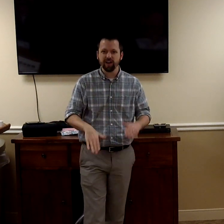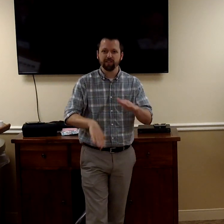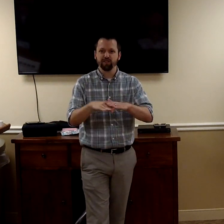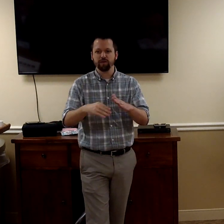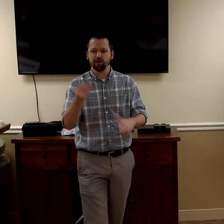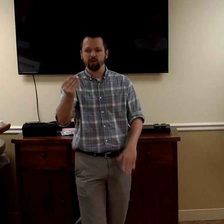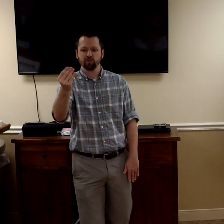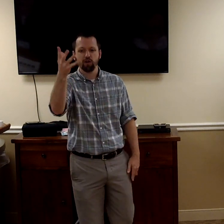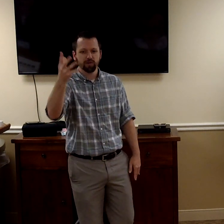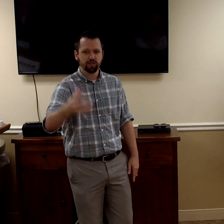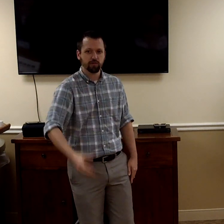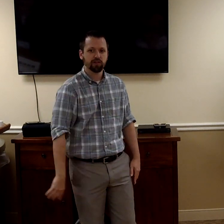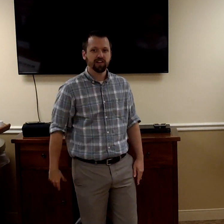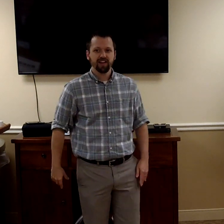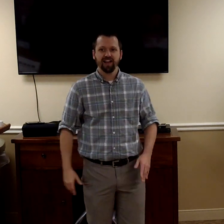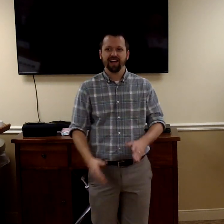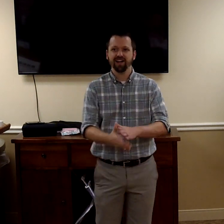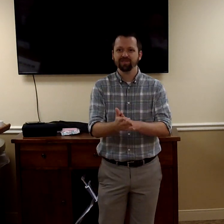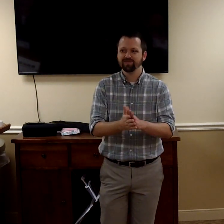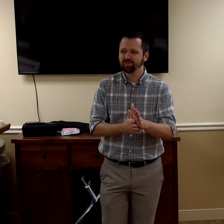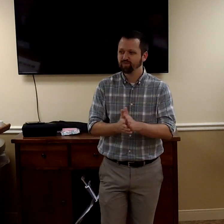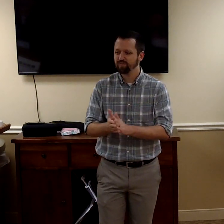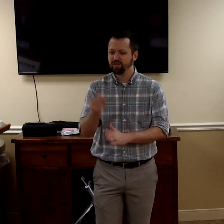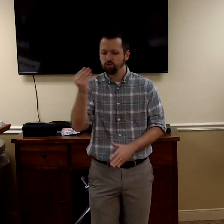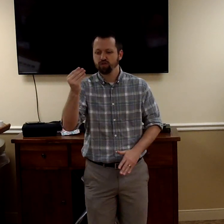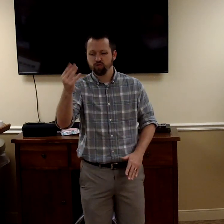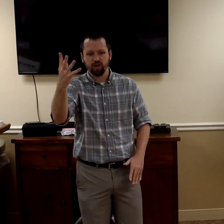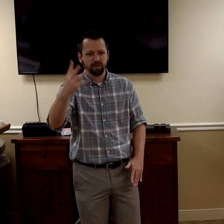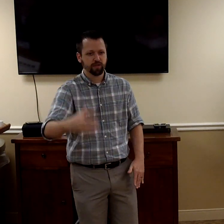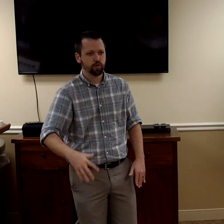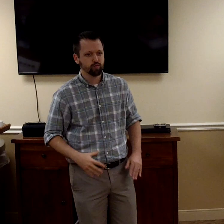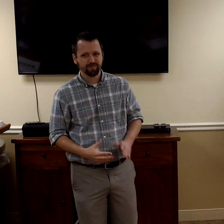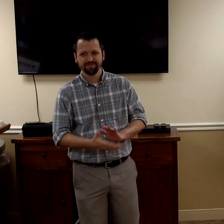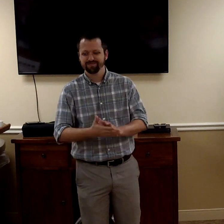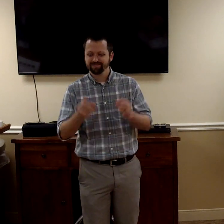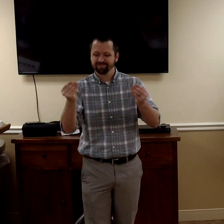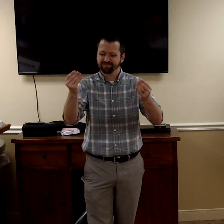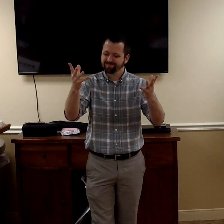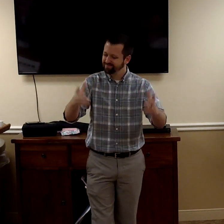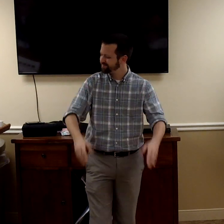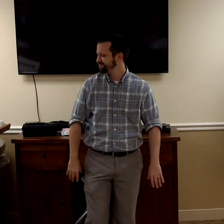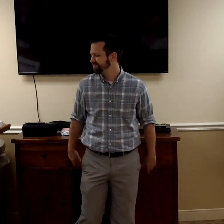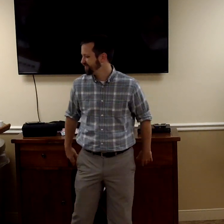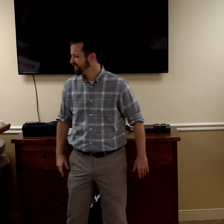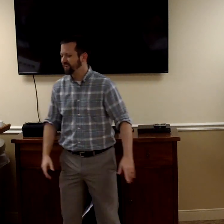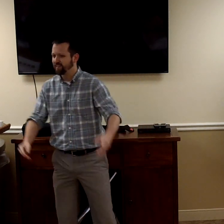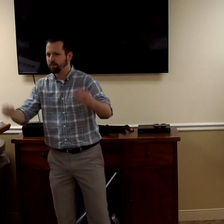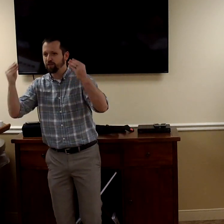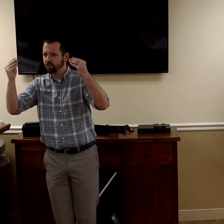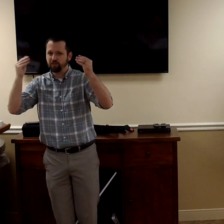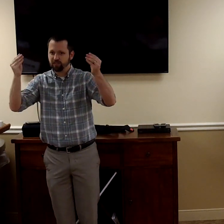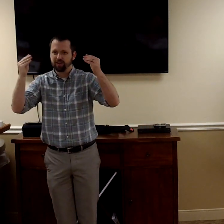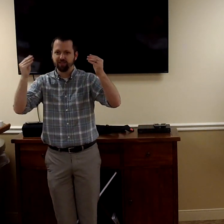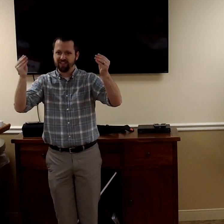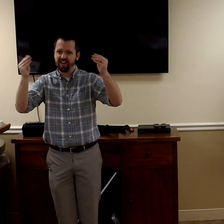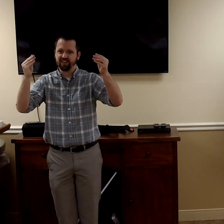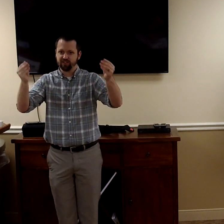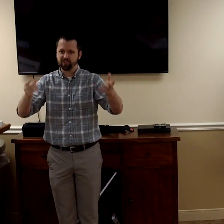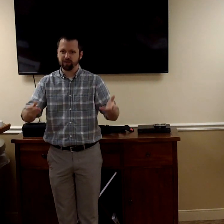up there for me with what's wrong with you. What's wrong with you? Looks like I'm, kind of Italian or something,